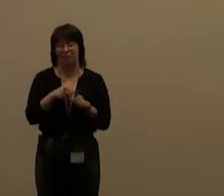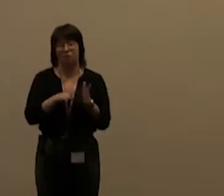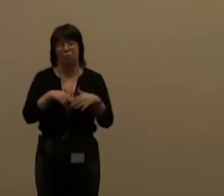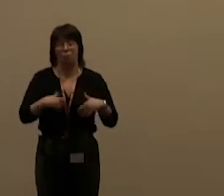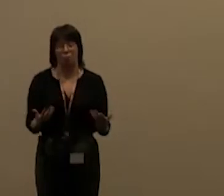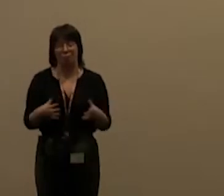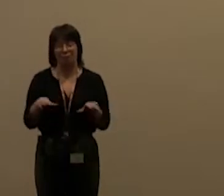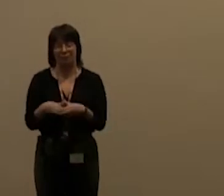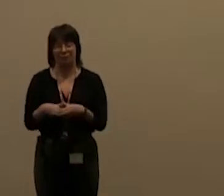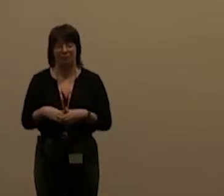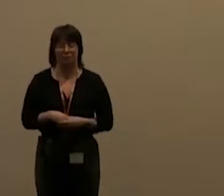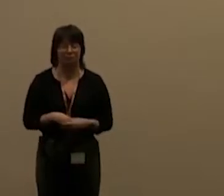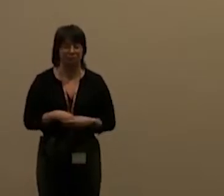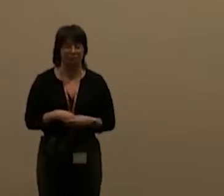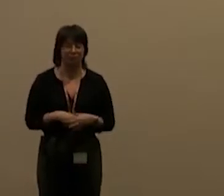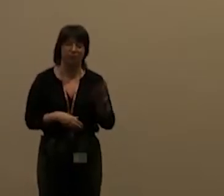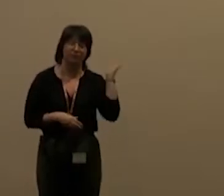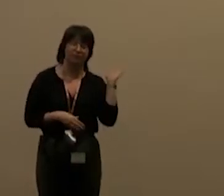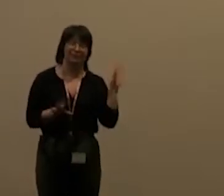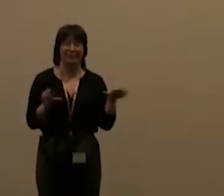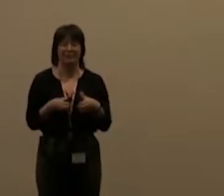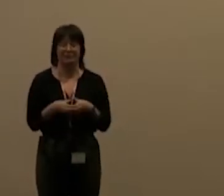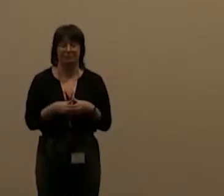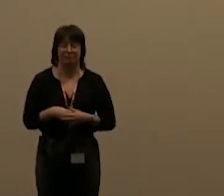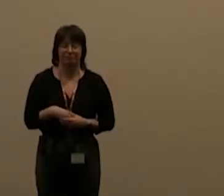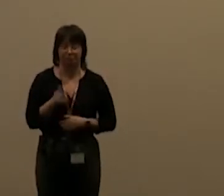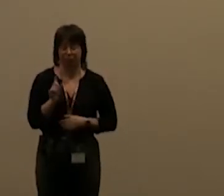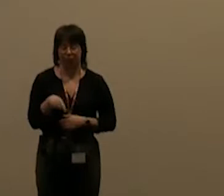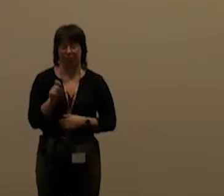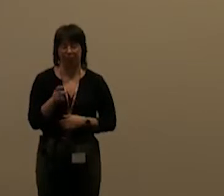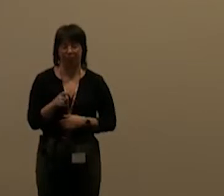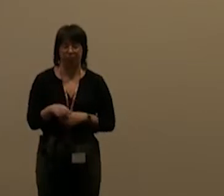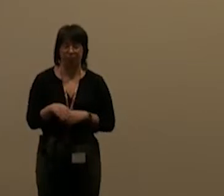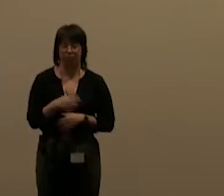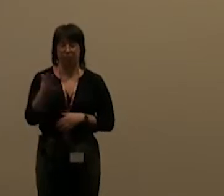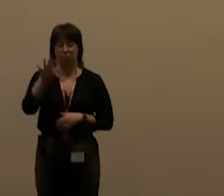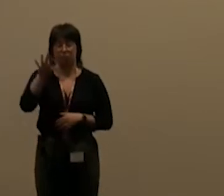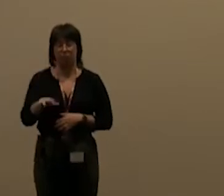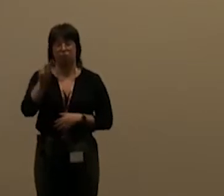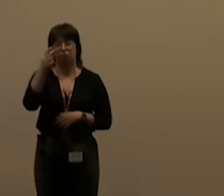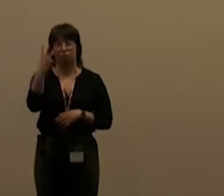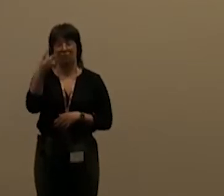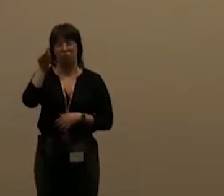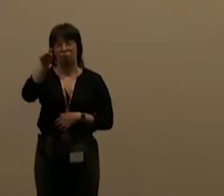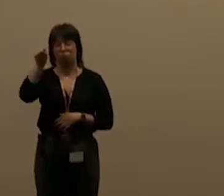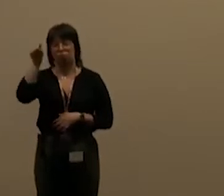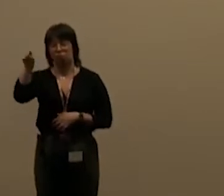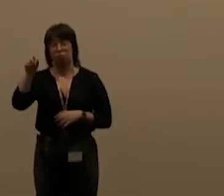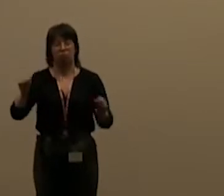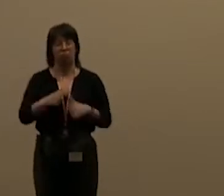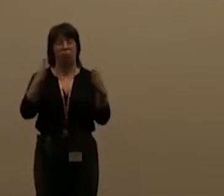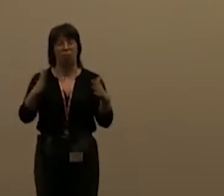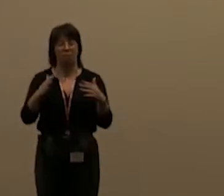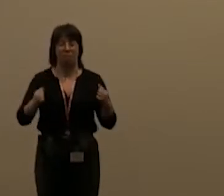Teams. So back here in Teams, I'm going to click on the left rail on the 3 dots, and we're going to open up the Power